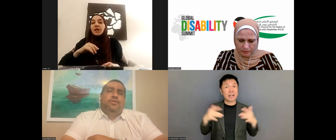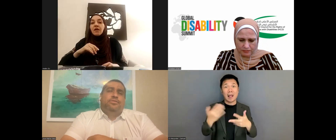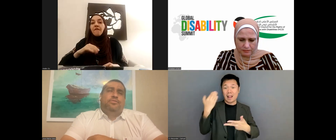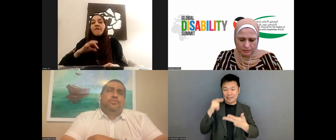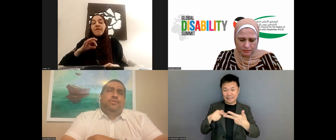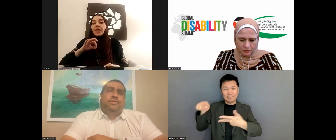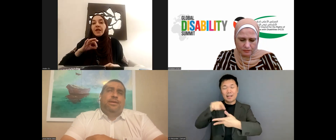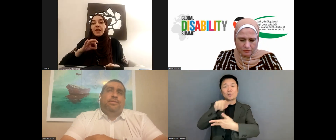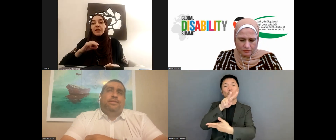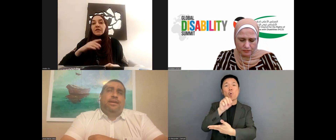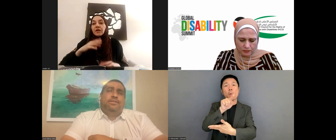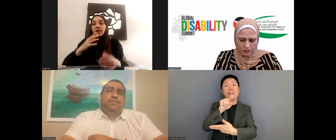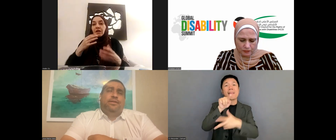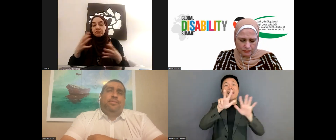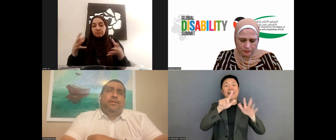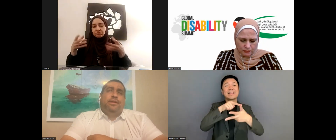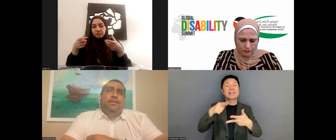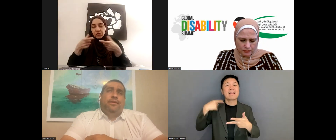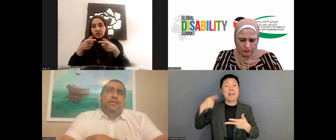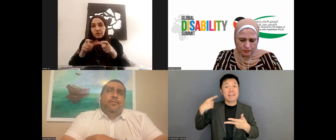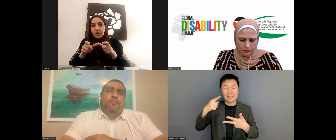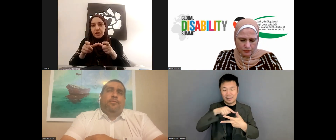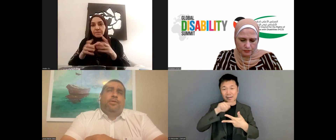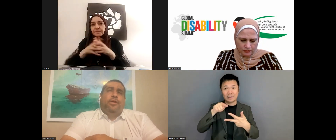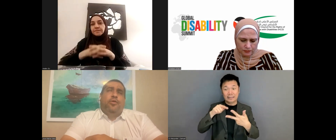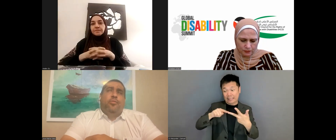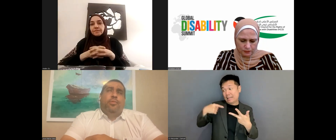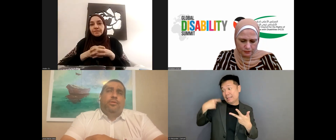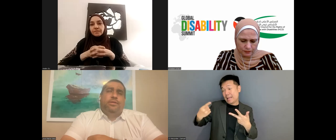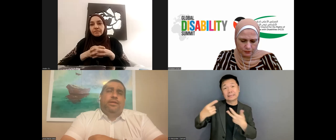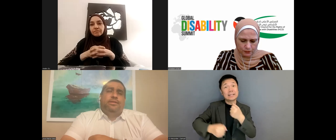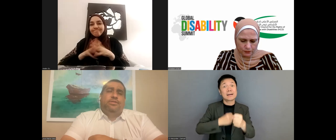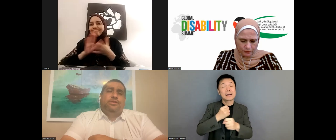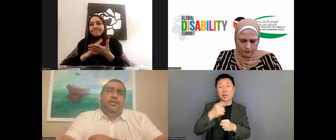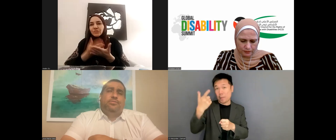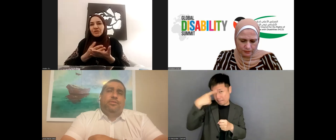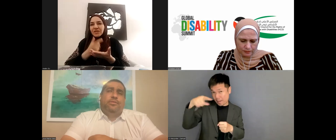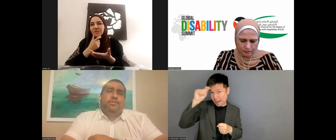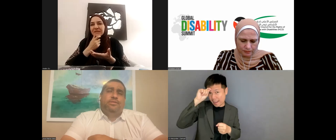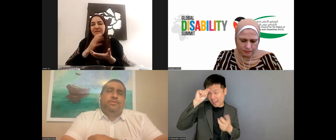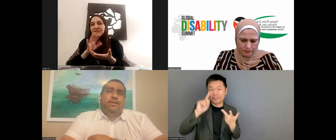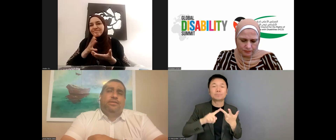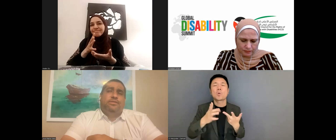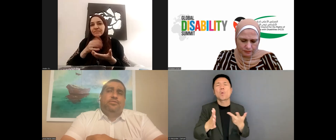London to the summit next year in Berlin, where we hope that the GDS